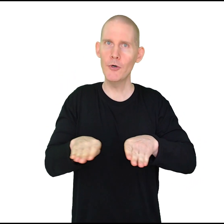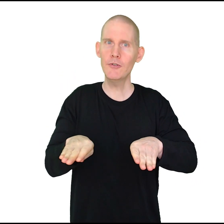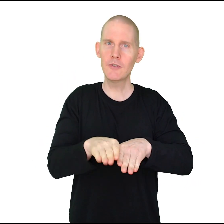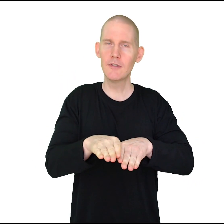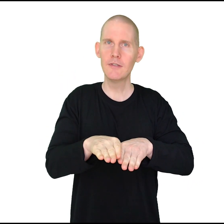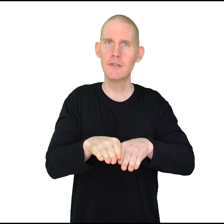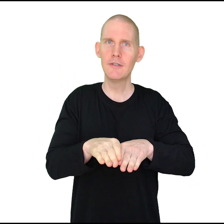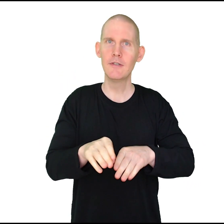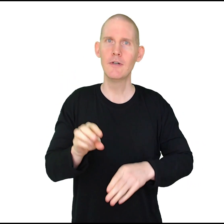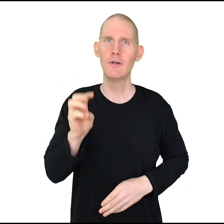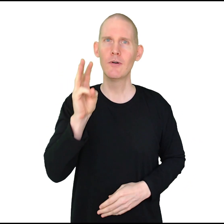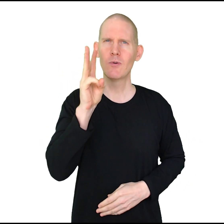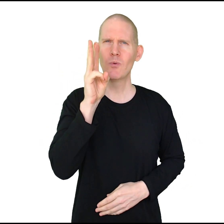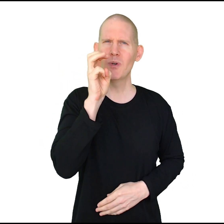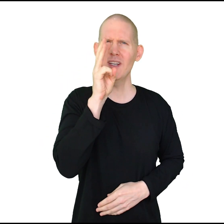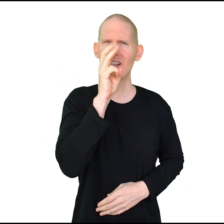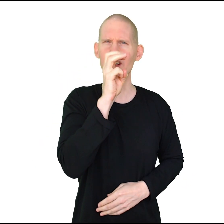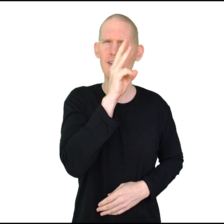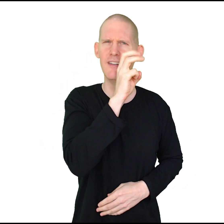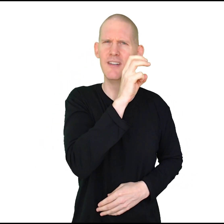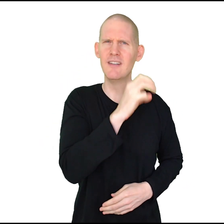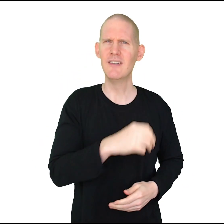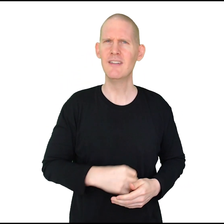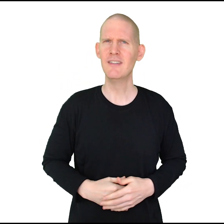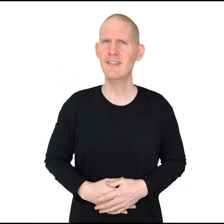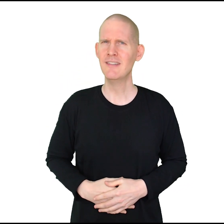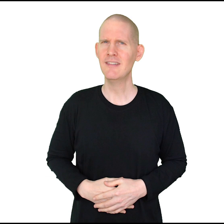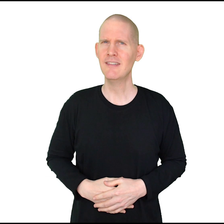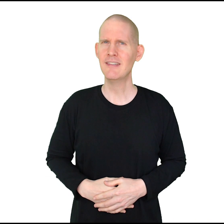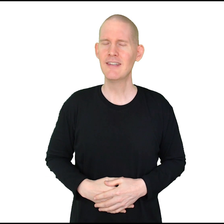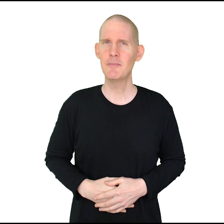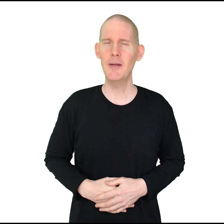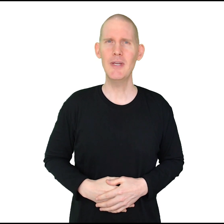Boots. Weird. Maybe he has